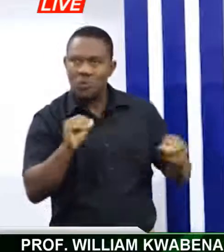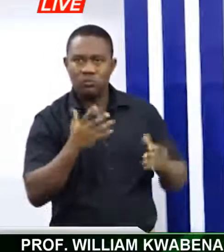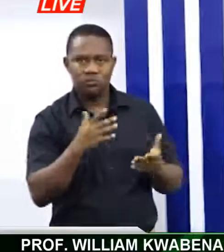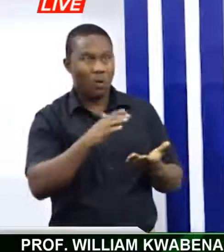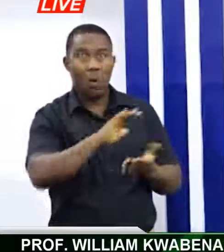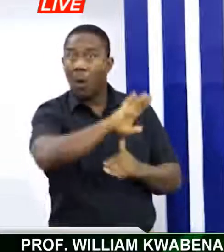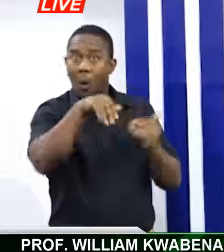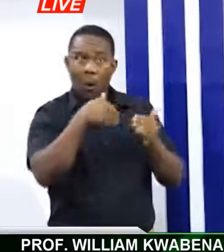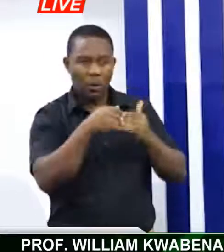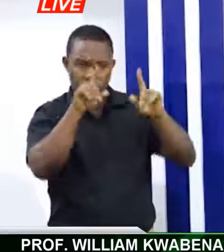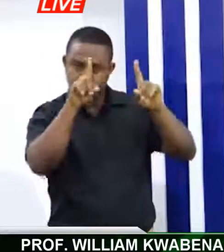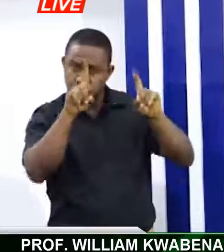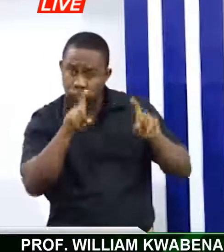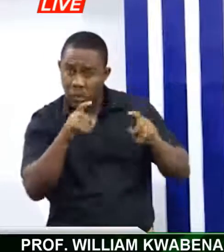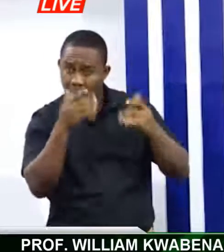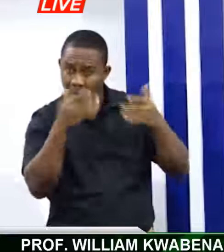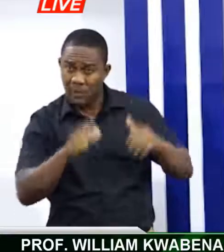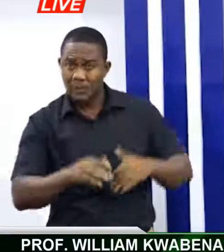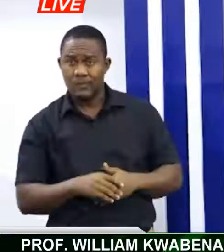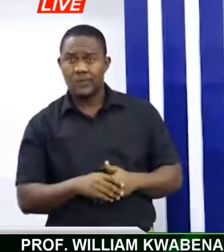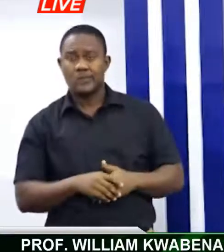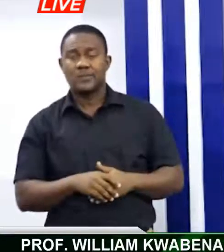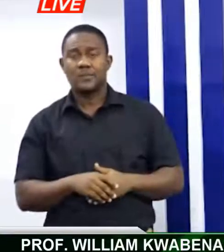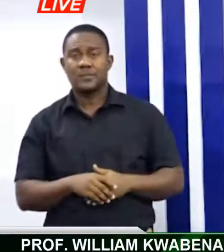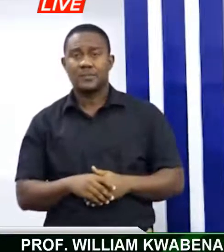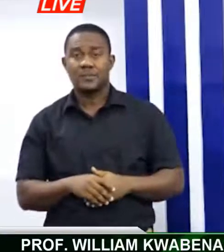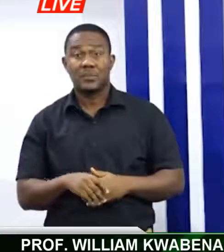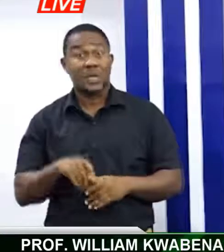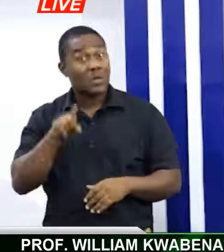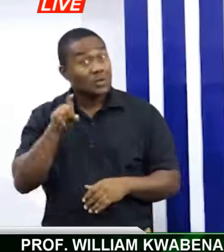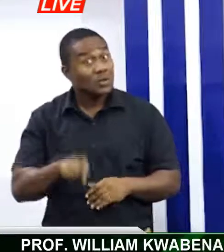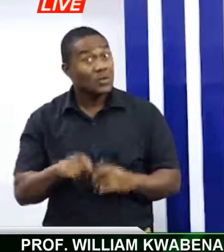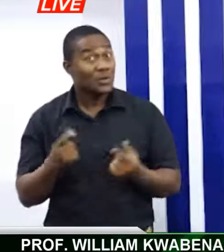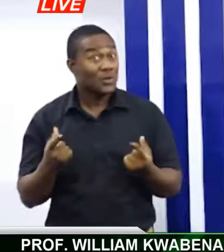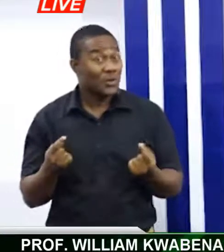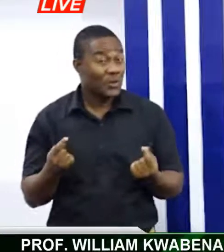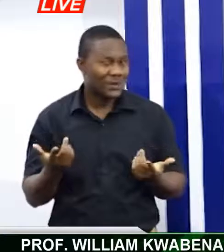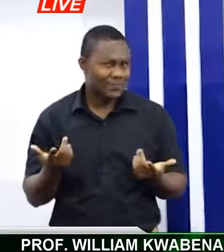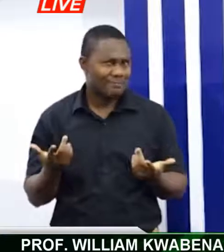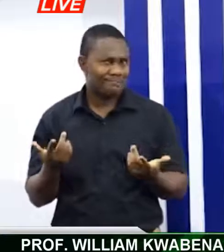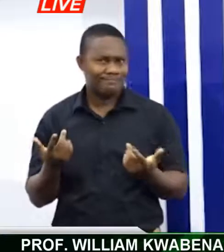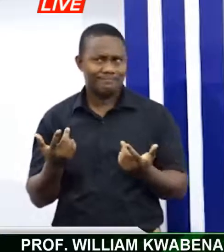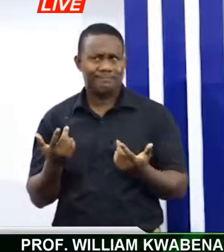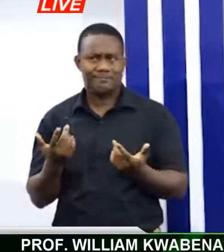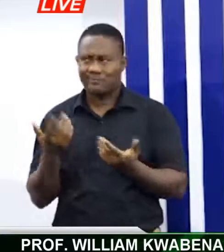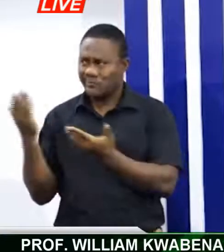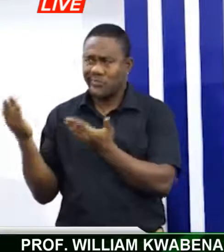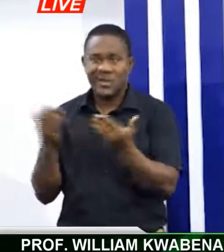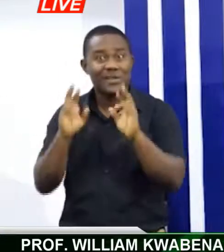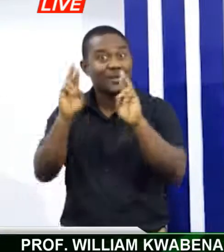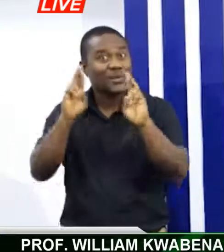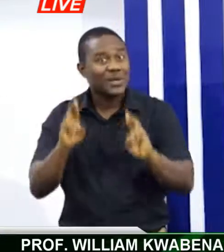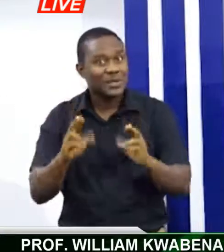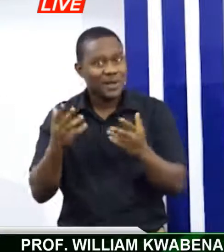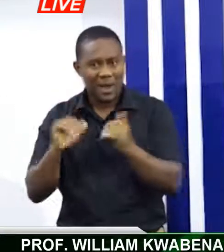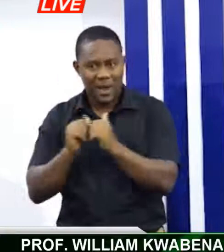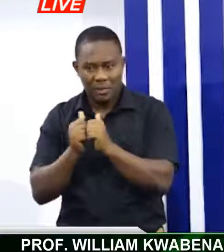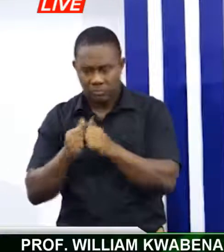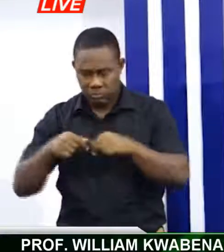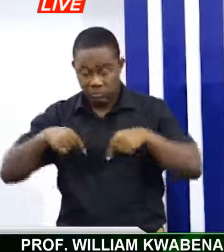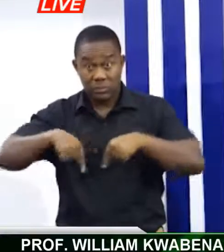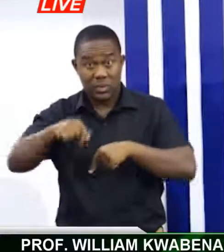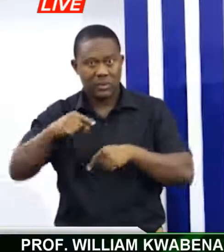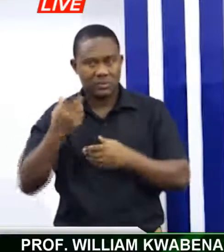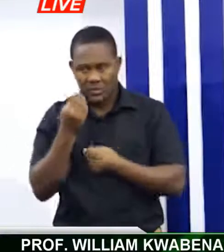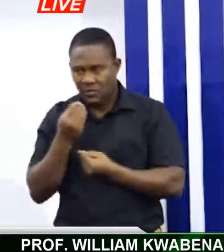minister said, we should be able to provide results within 24 hours back to the Ghana